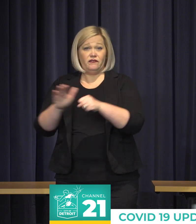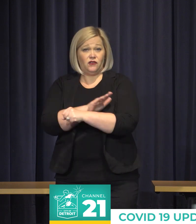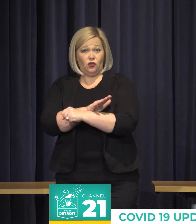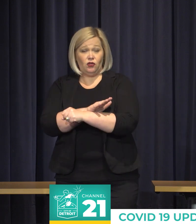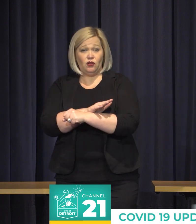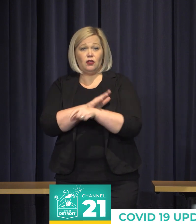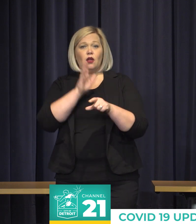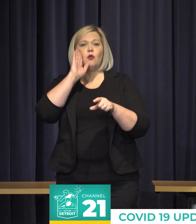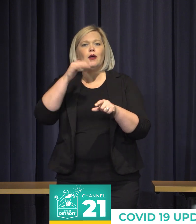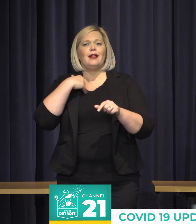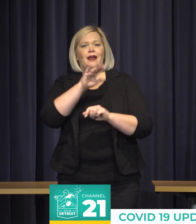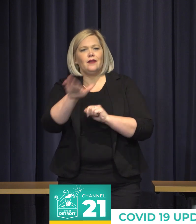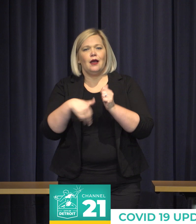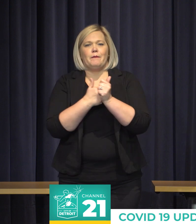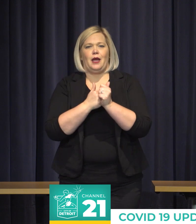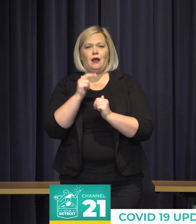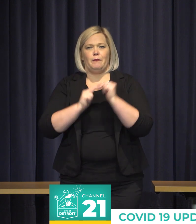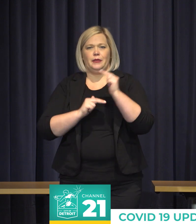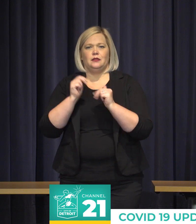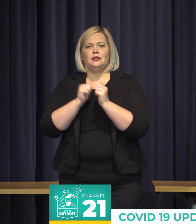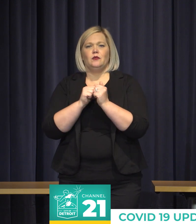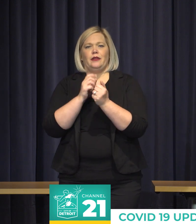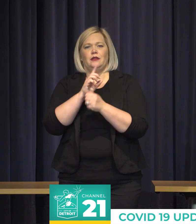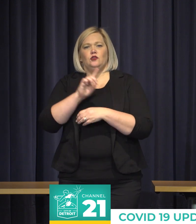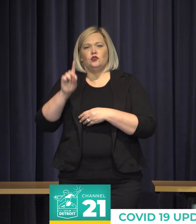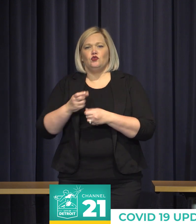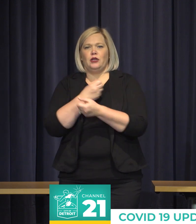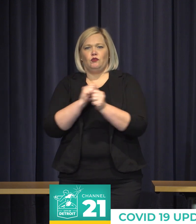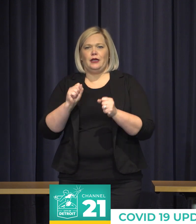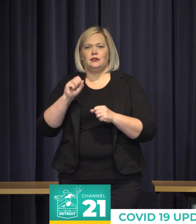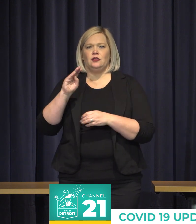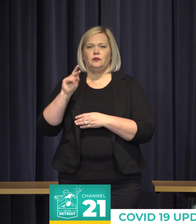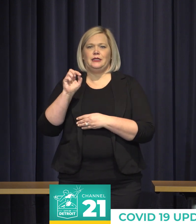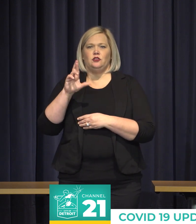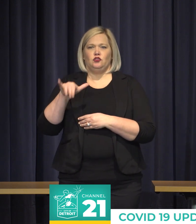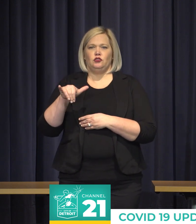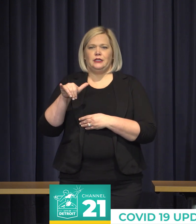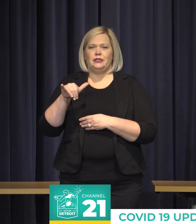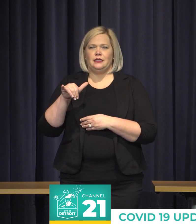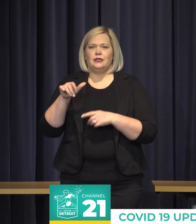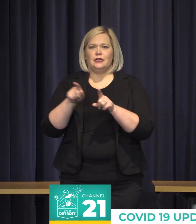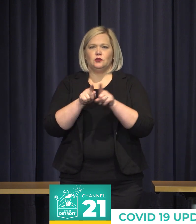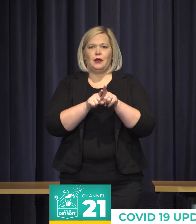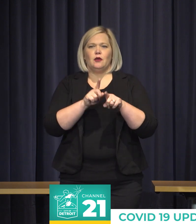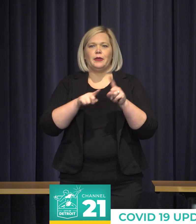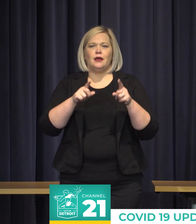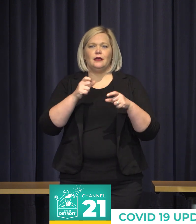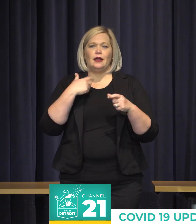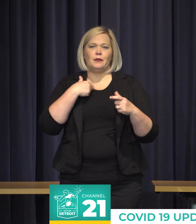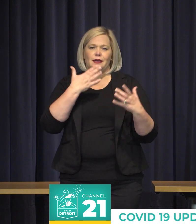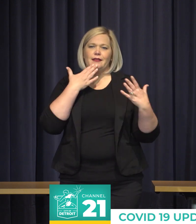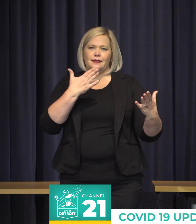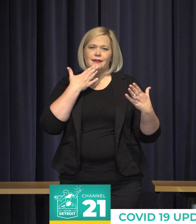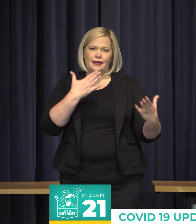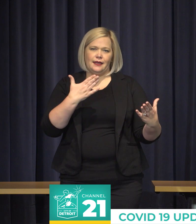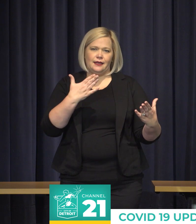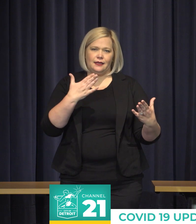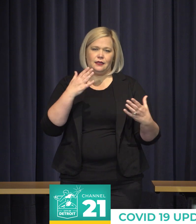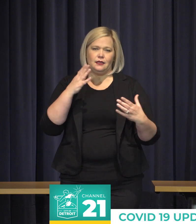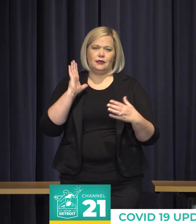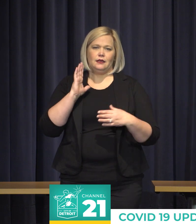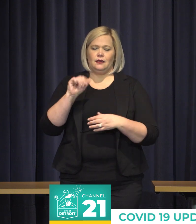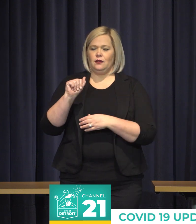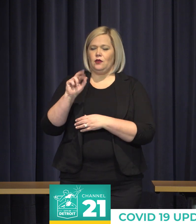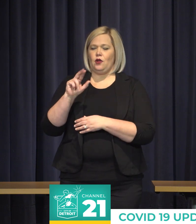have another building with Detroit Rescue Mission Ministries as well. But I want to say thank you to